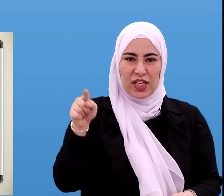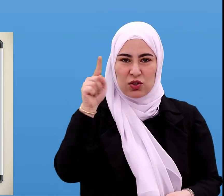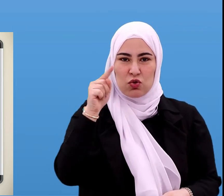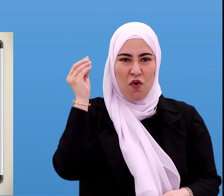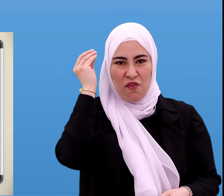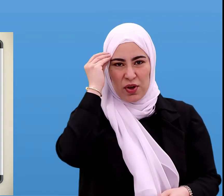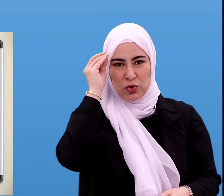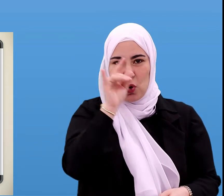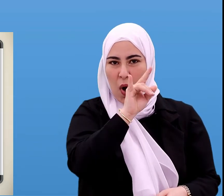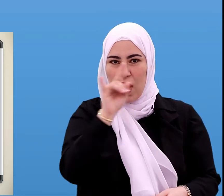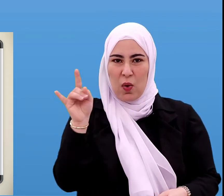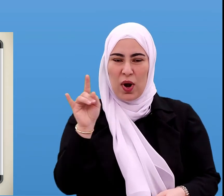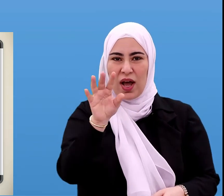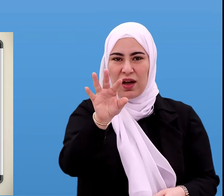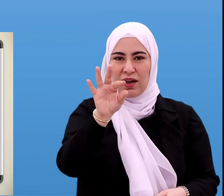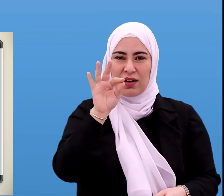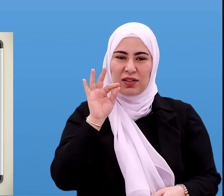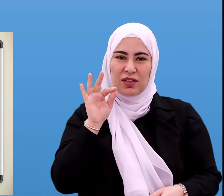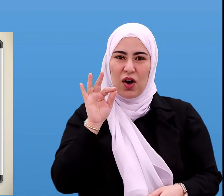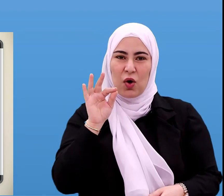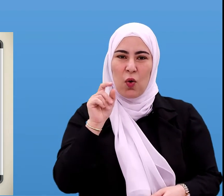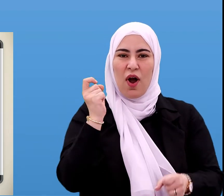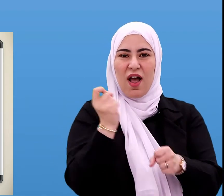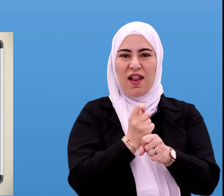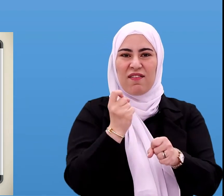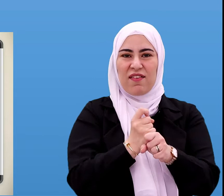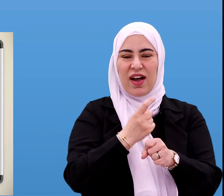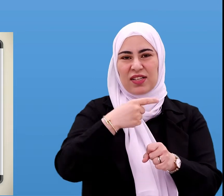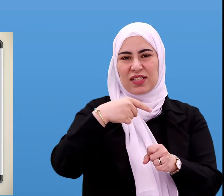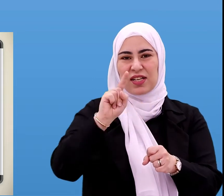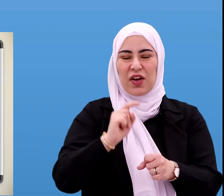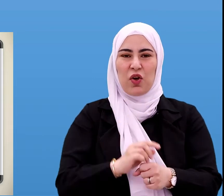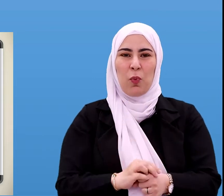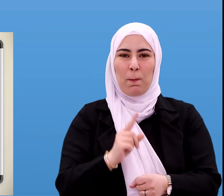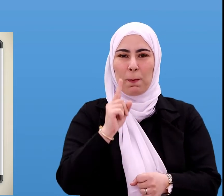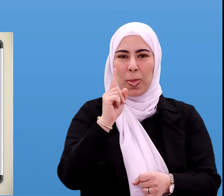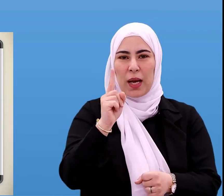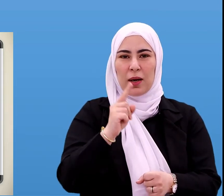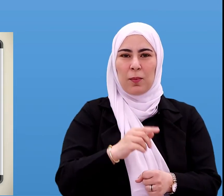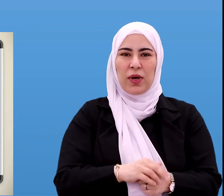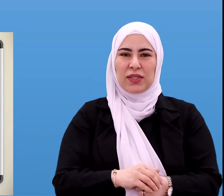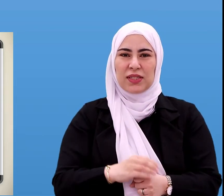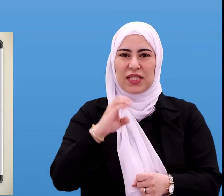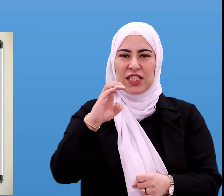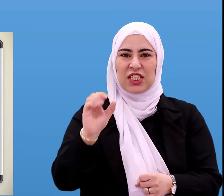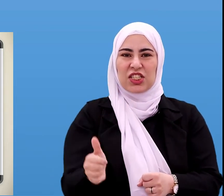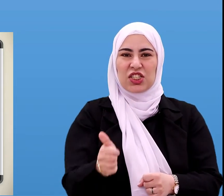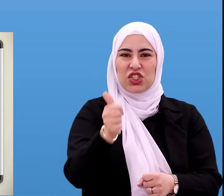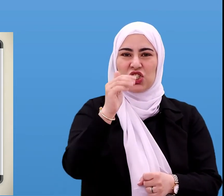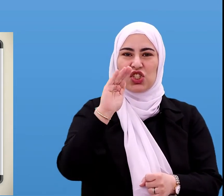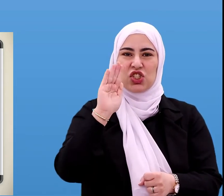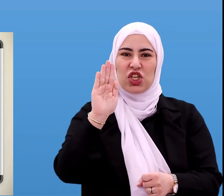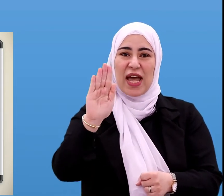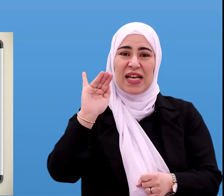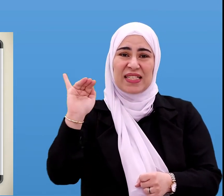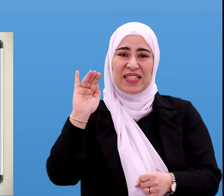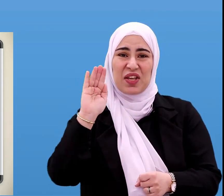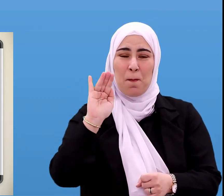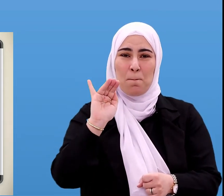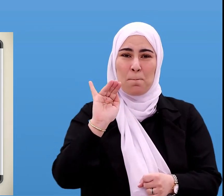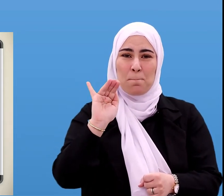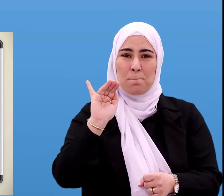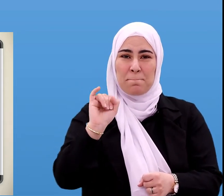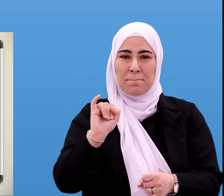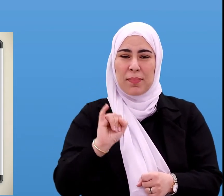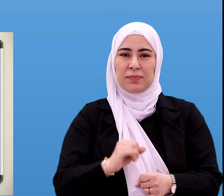understanding. Choose the correct tense for the following sentences. 1. Jassim tried